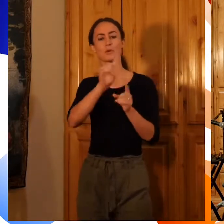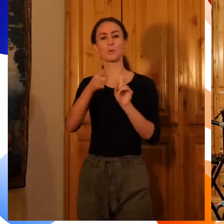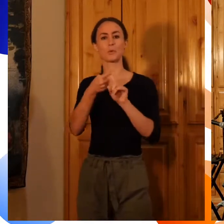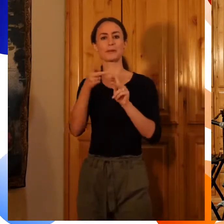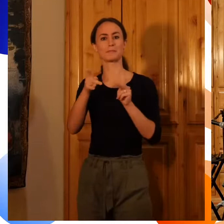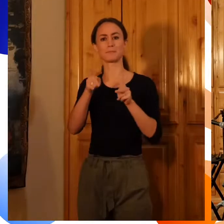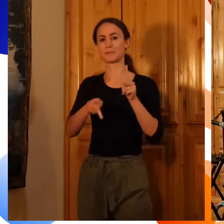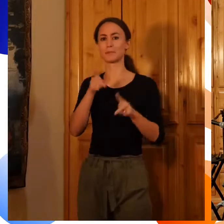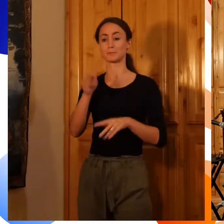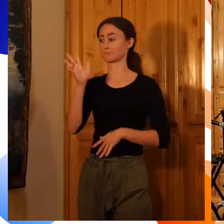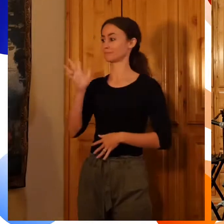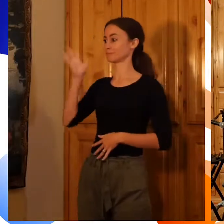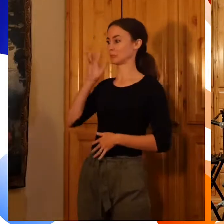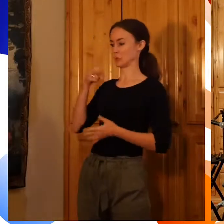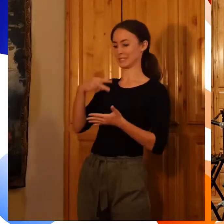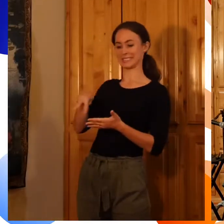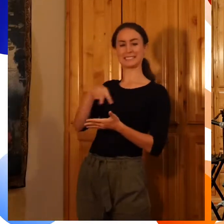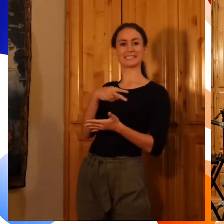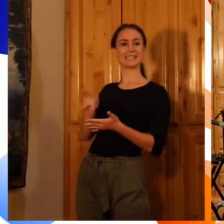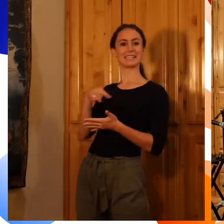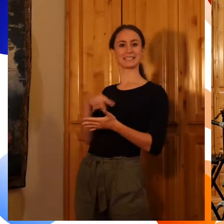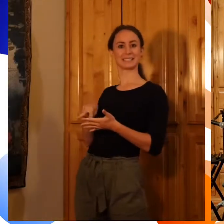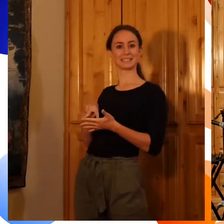seaweed from the seashore.